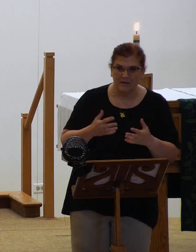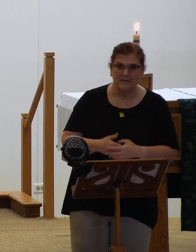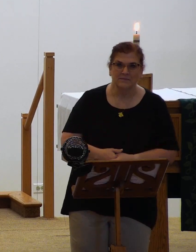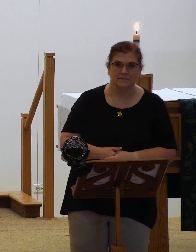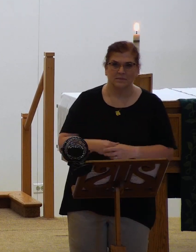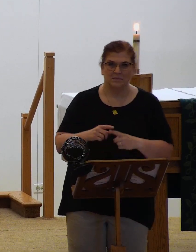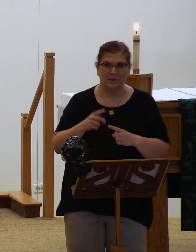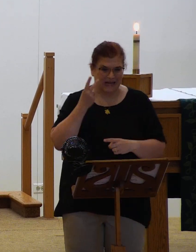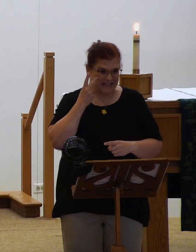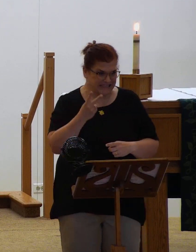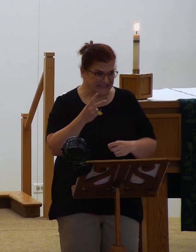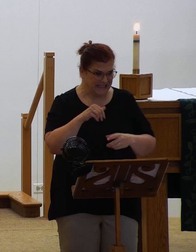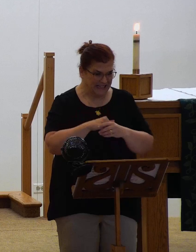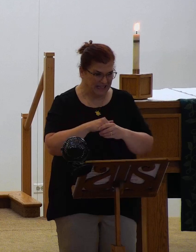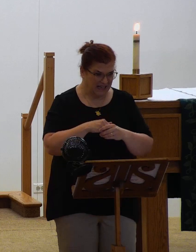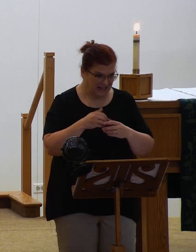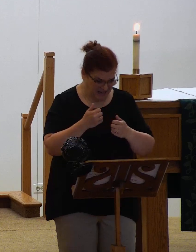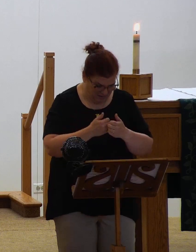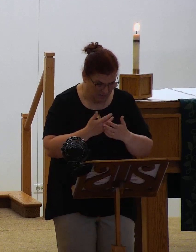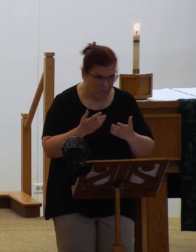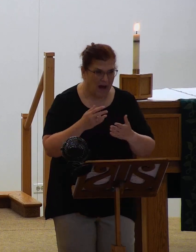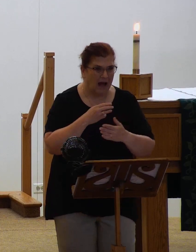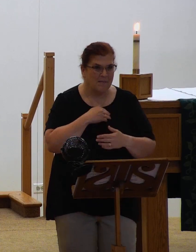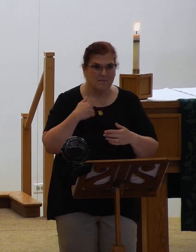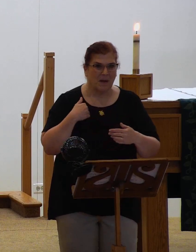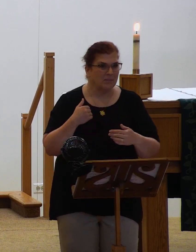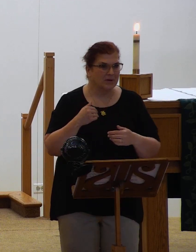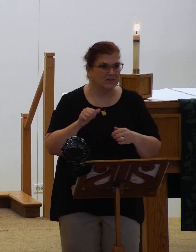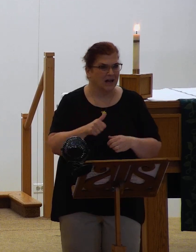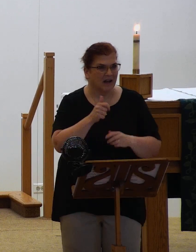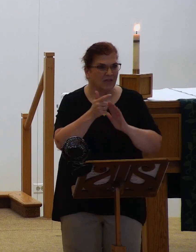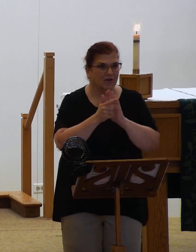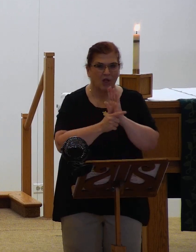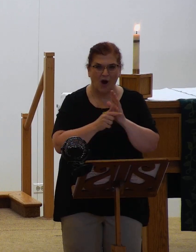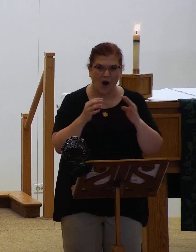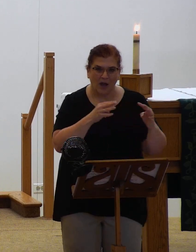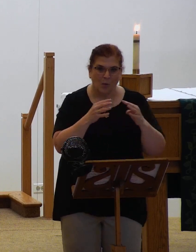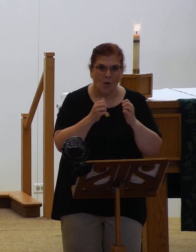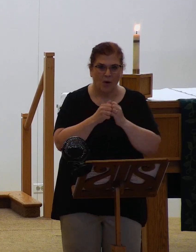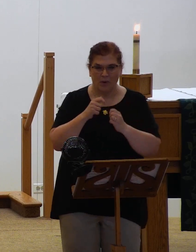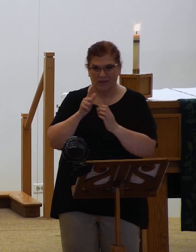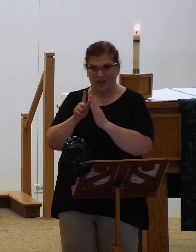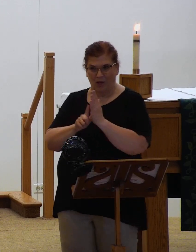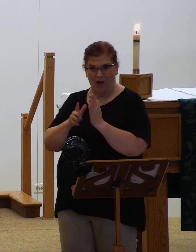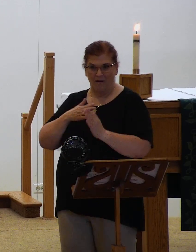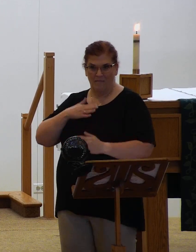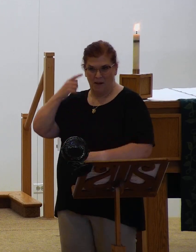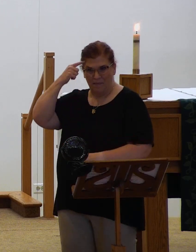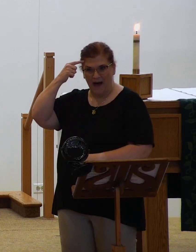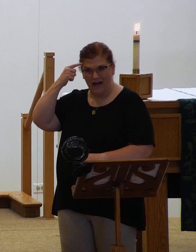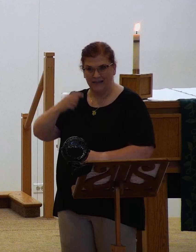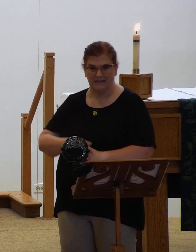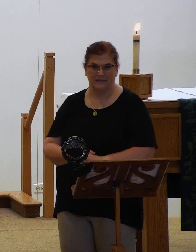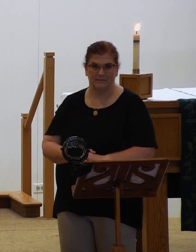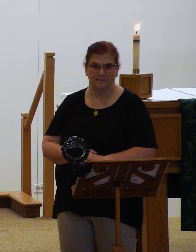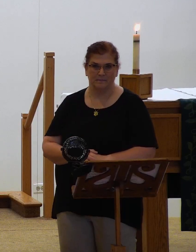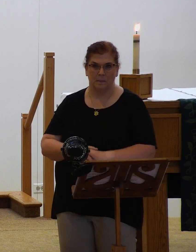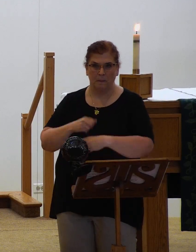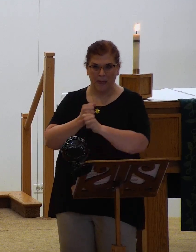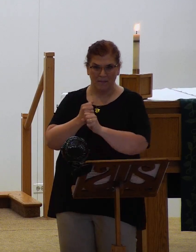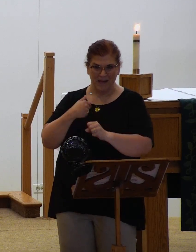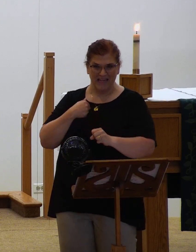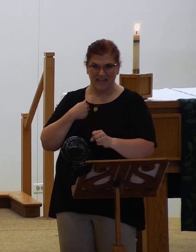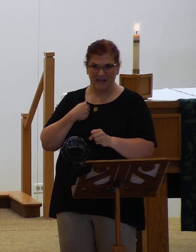I see in my members another law at war with the law of my mind, making